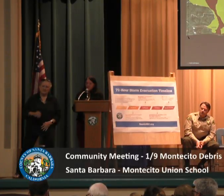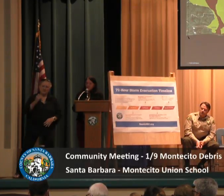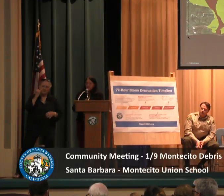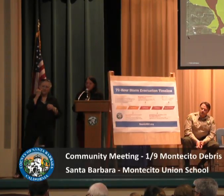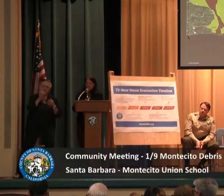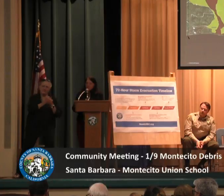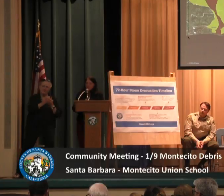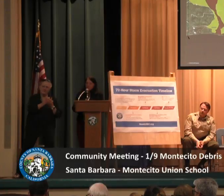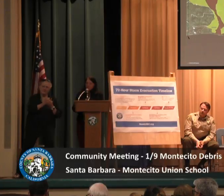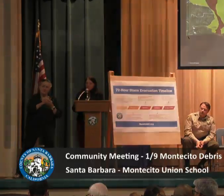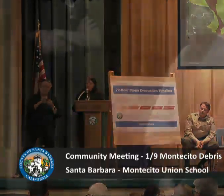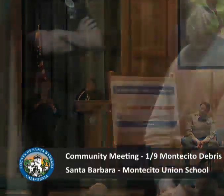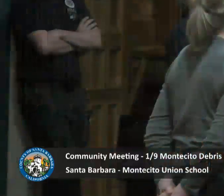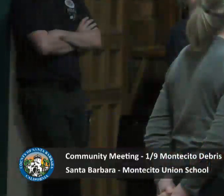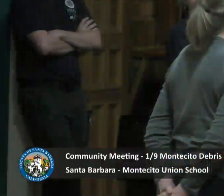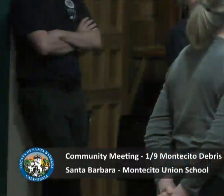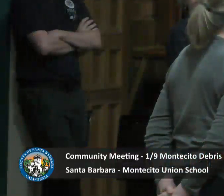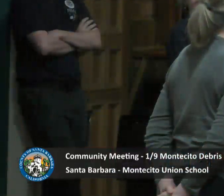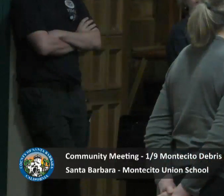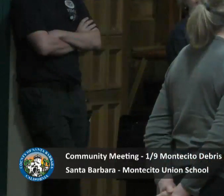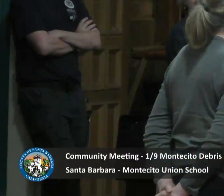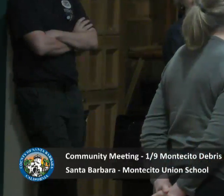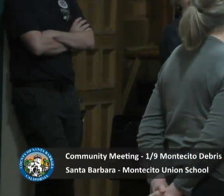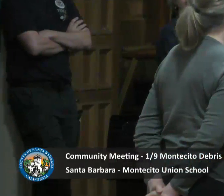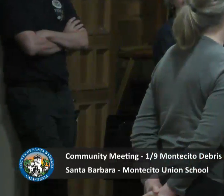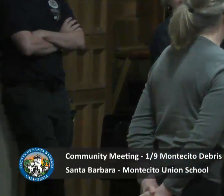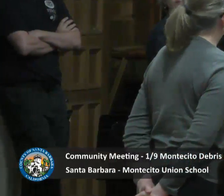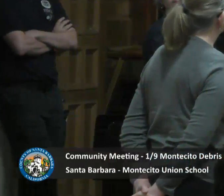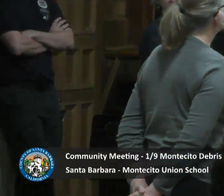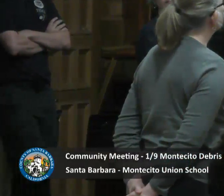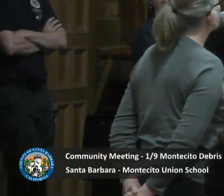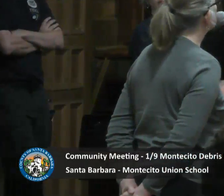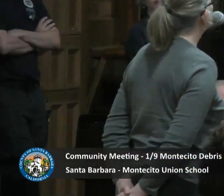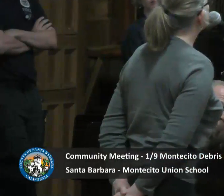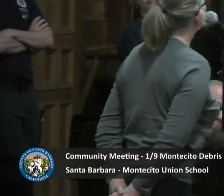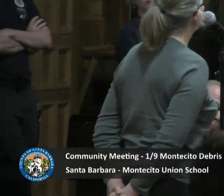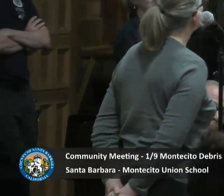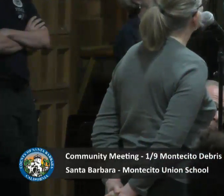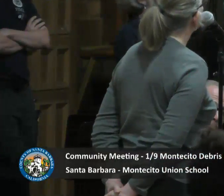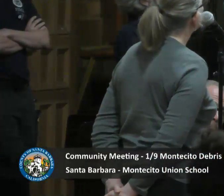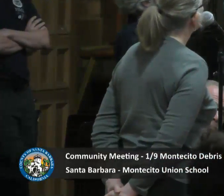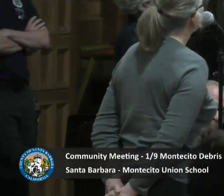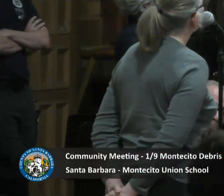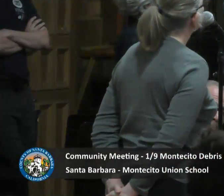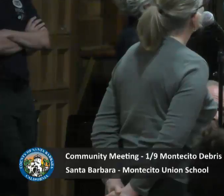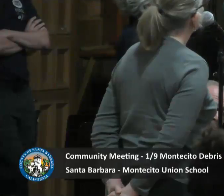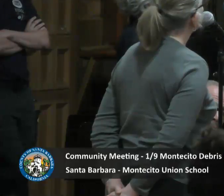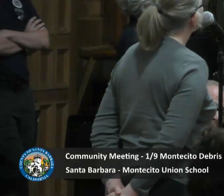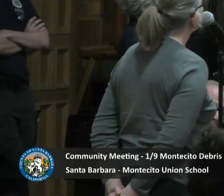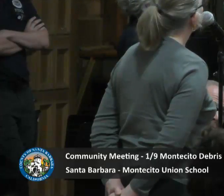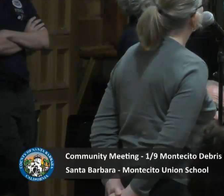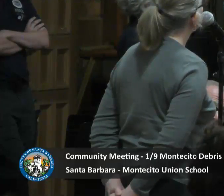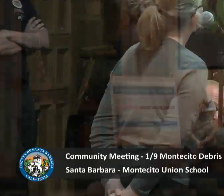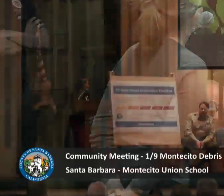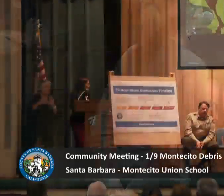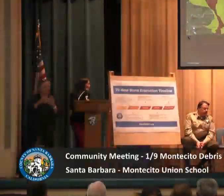some kind of placard on our home and let you know that we've gone, so that you can move faster through the community.